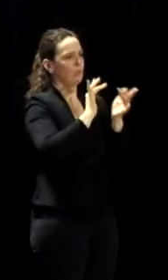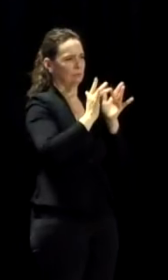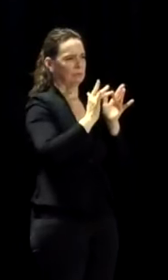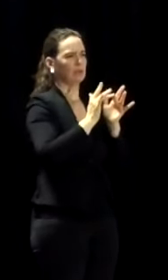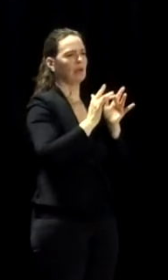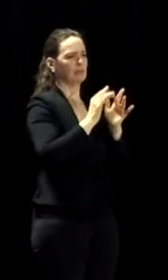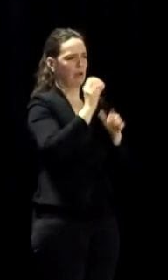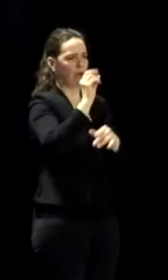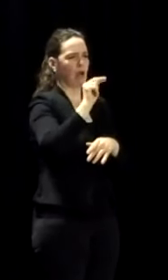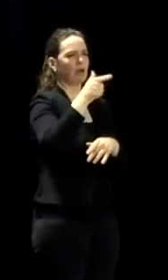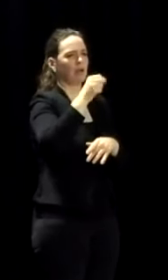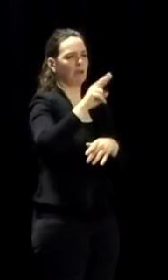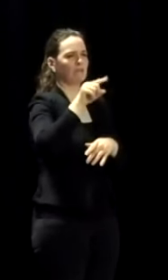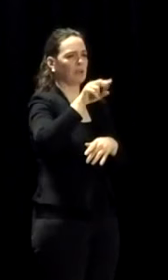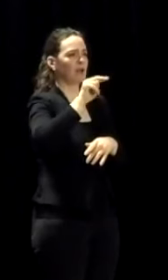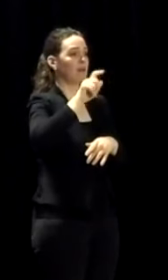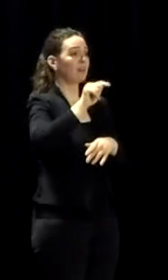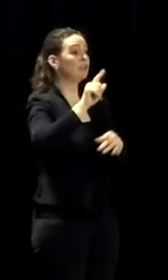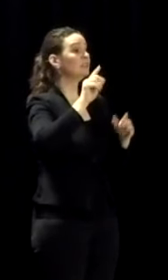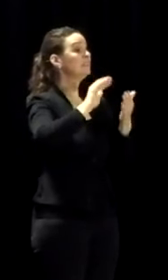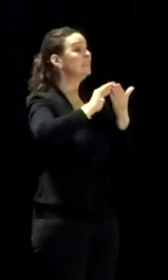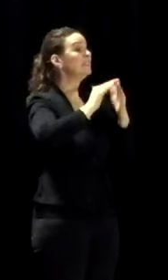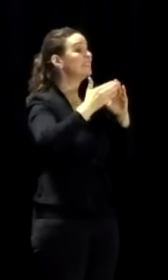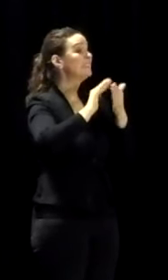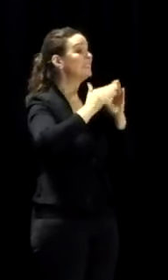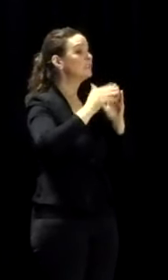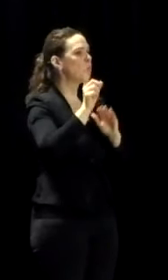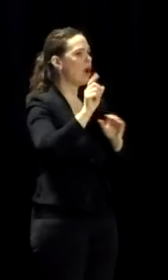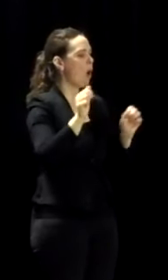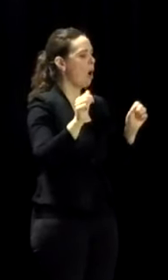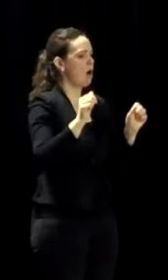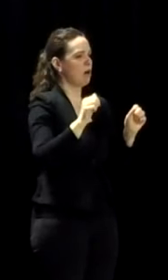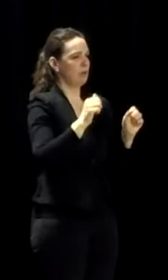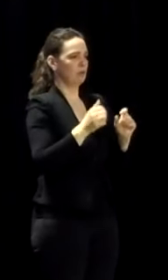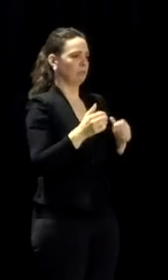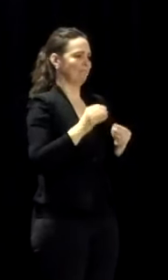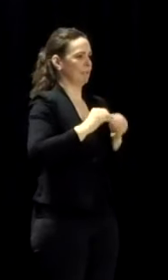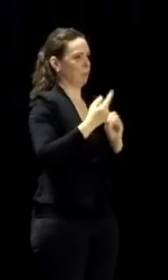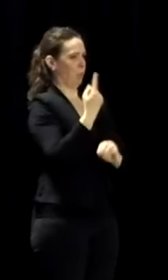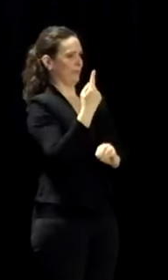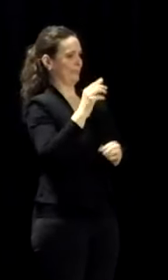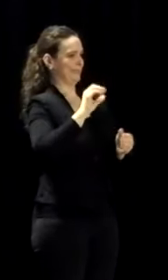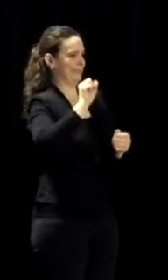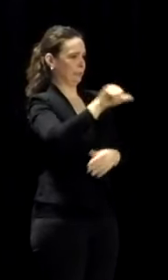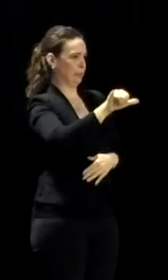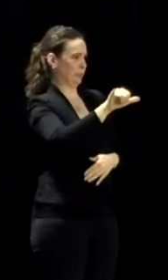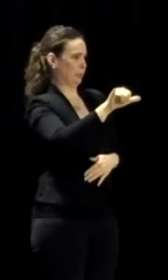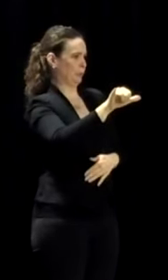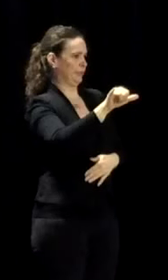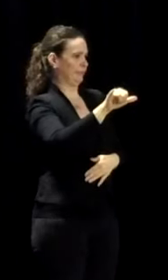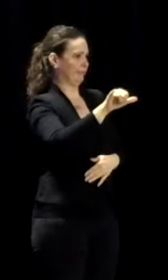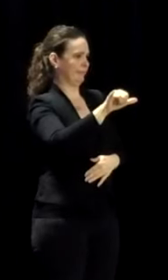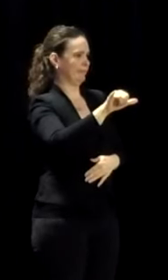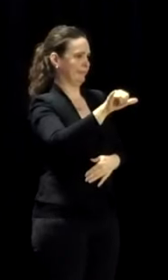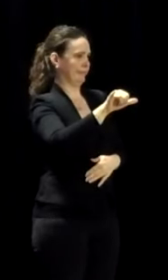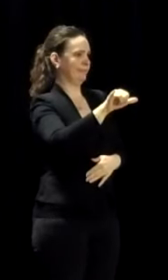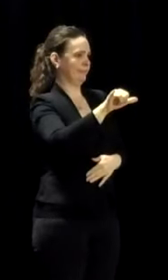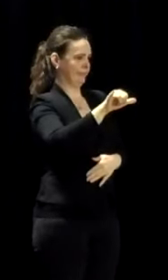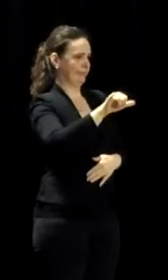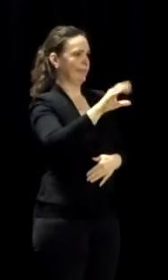Clay; 13, Town of Cicero; 11, Town of Salina; 8, Town of Camillus; 6, Town